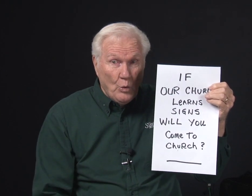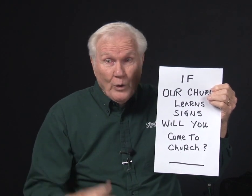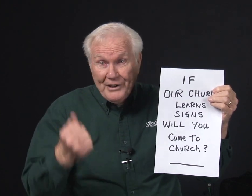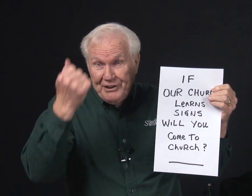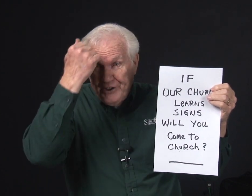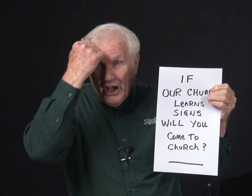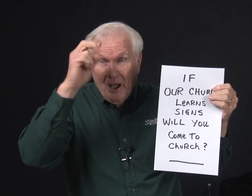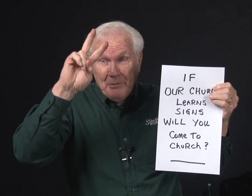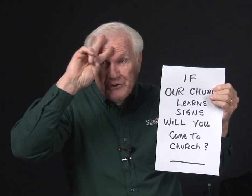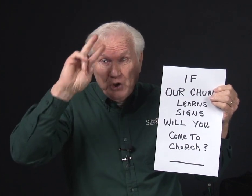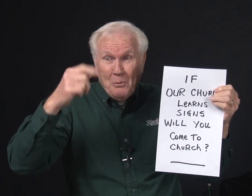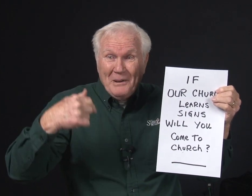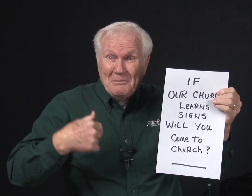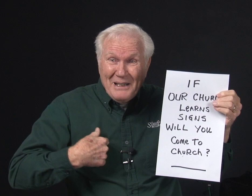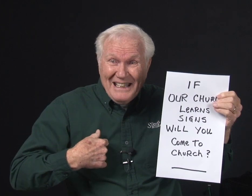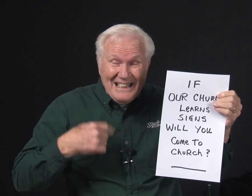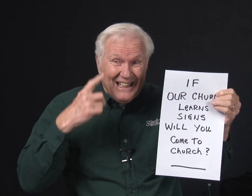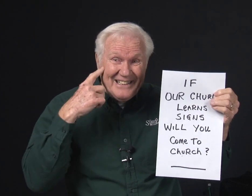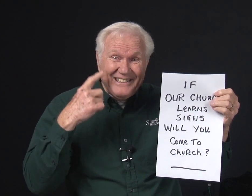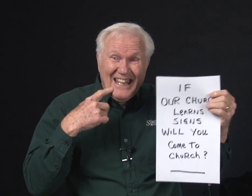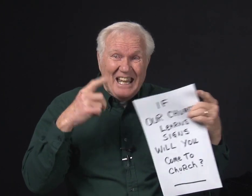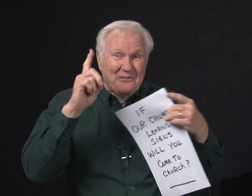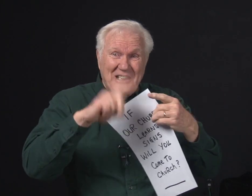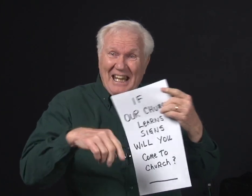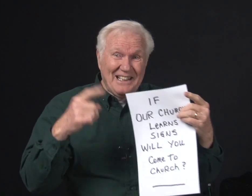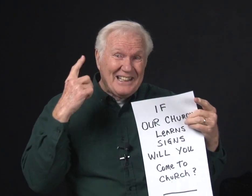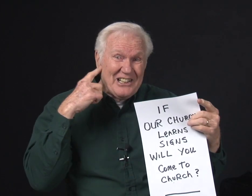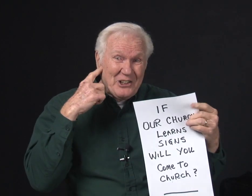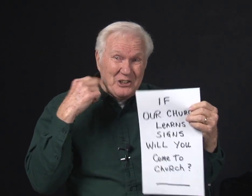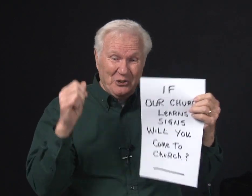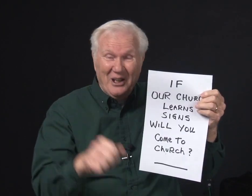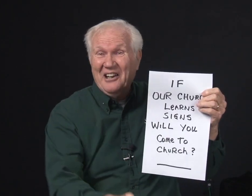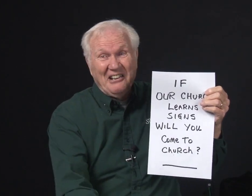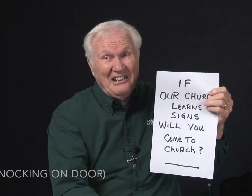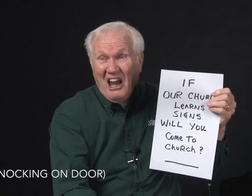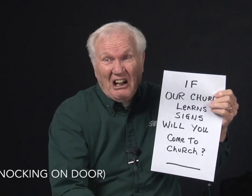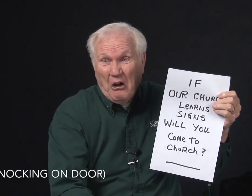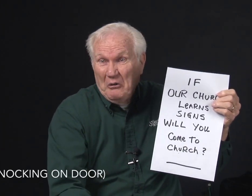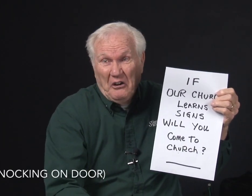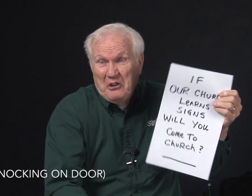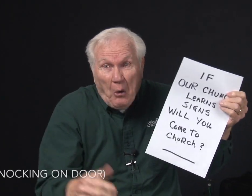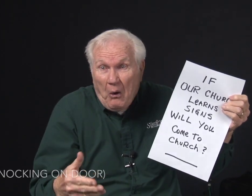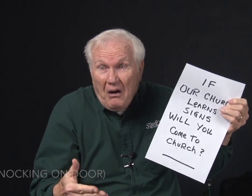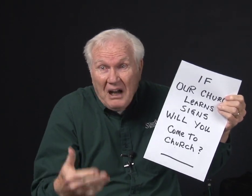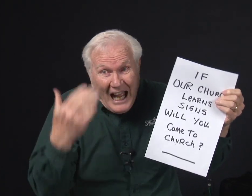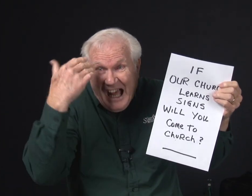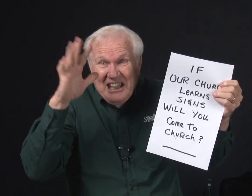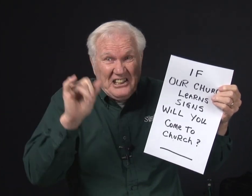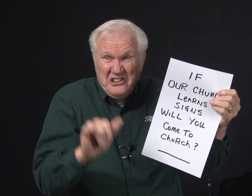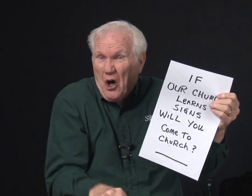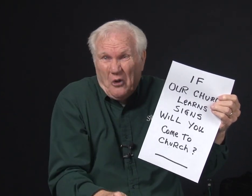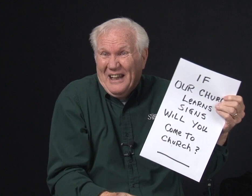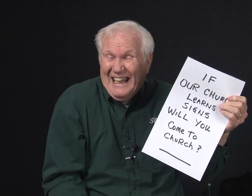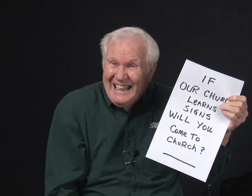Well, dumb, stupid me, the deaf can't hear you knock on the door. I didn't know that.